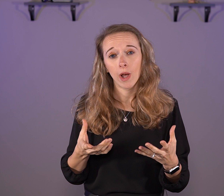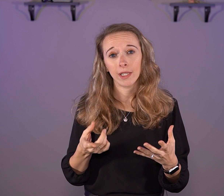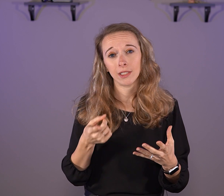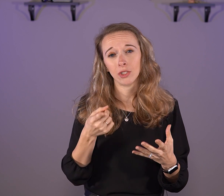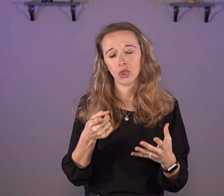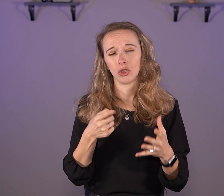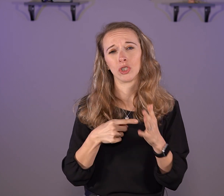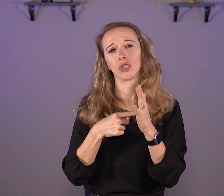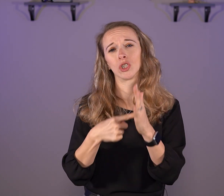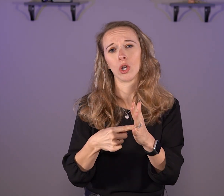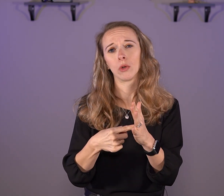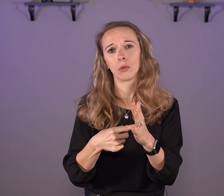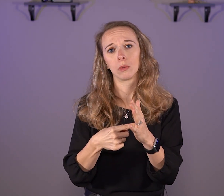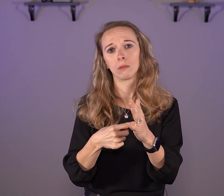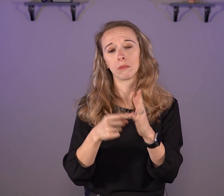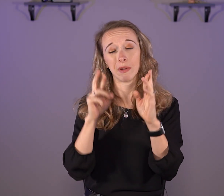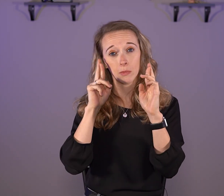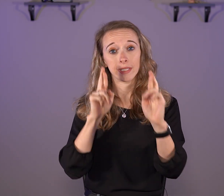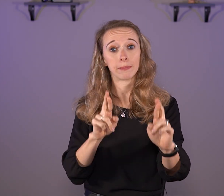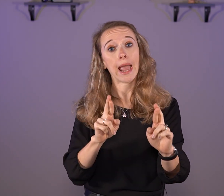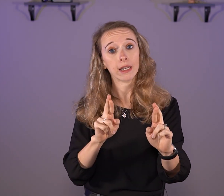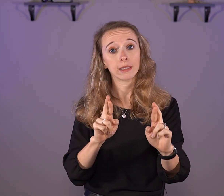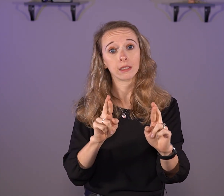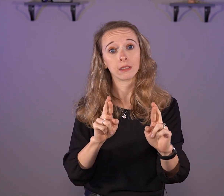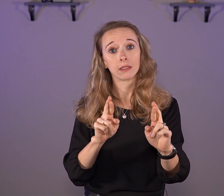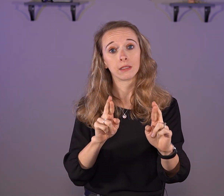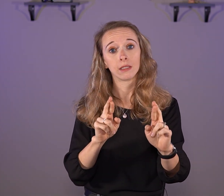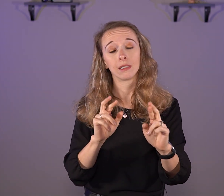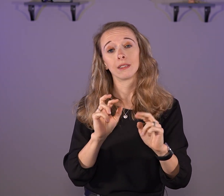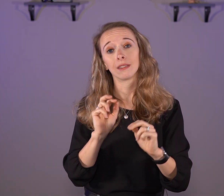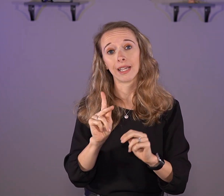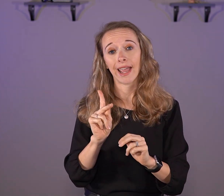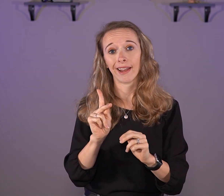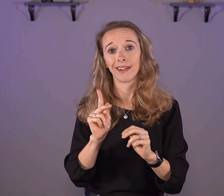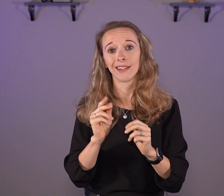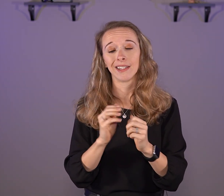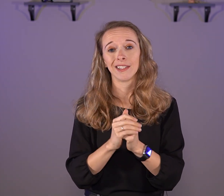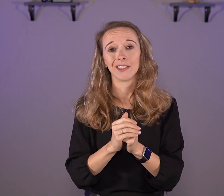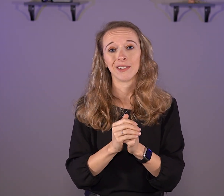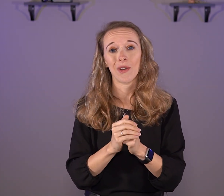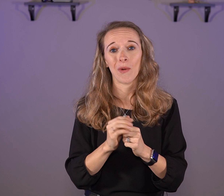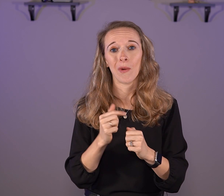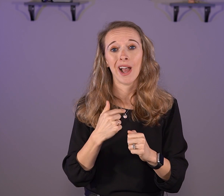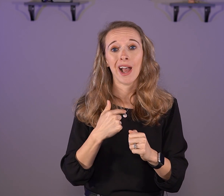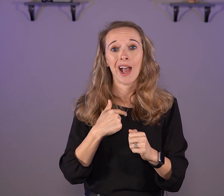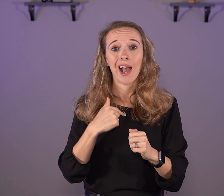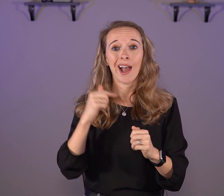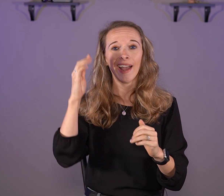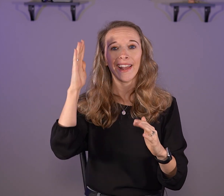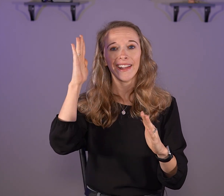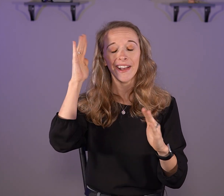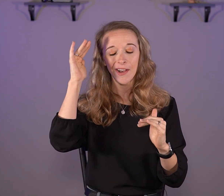want you to just show them respect. Okay? So I